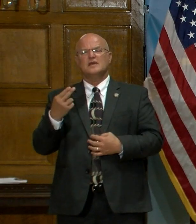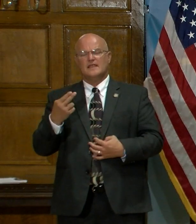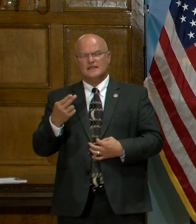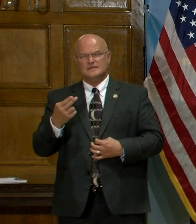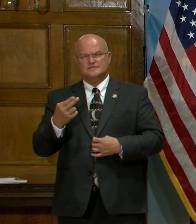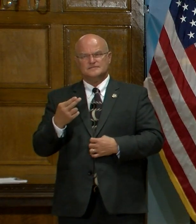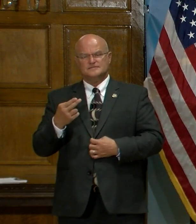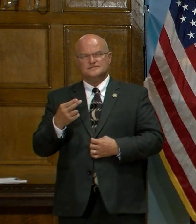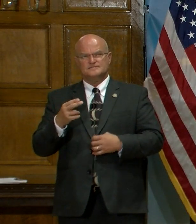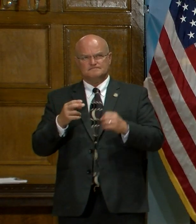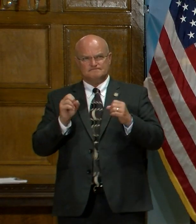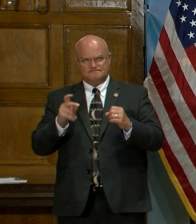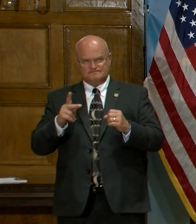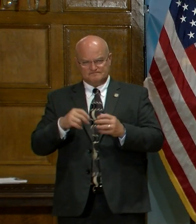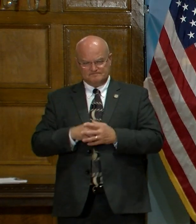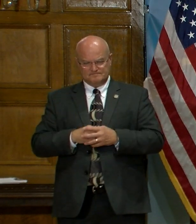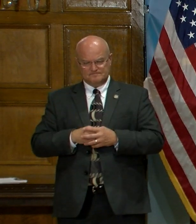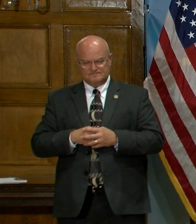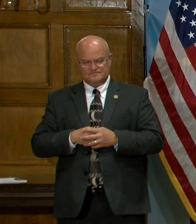Okay.